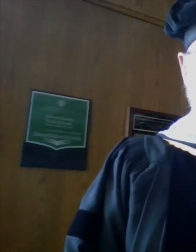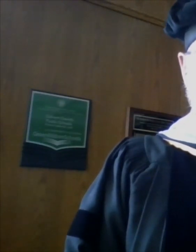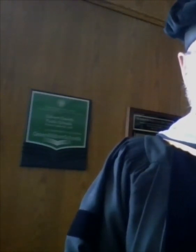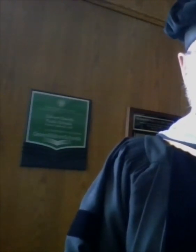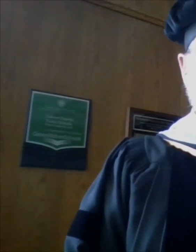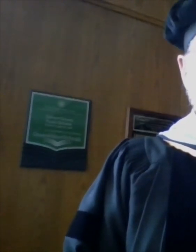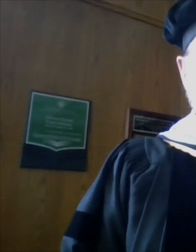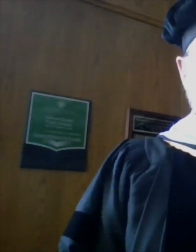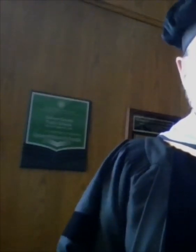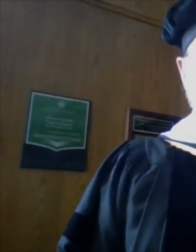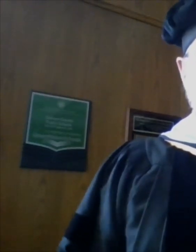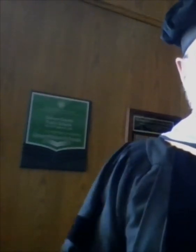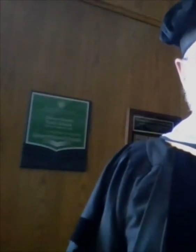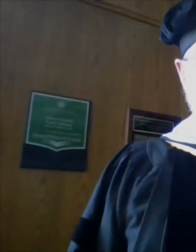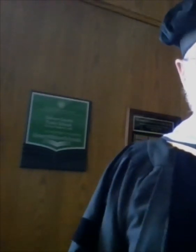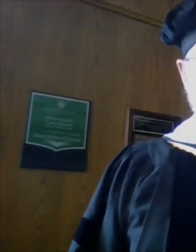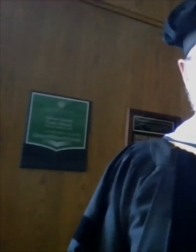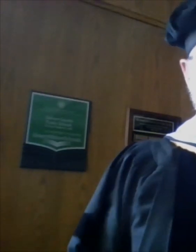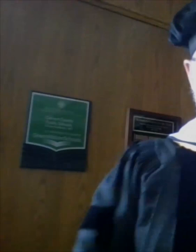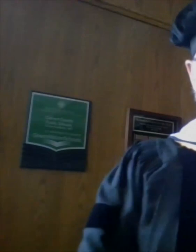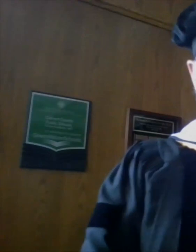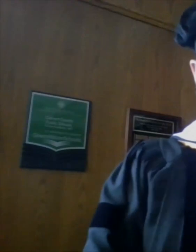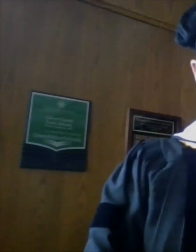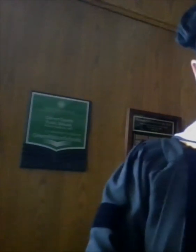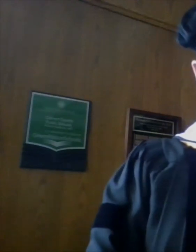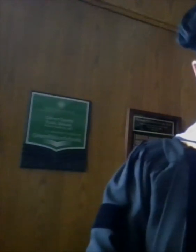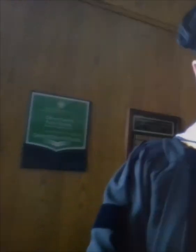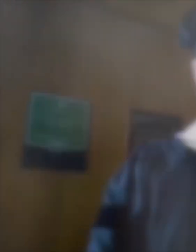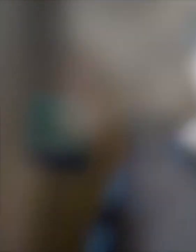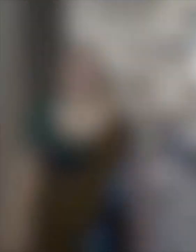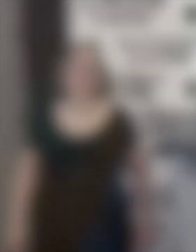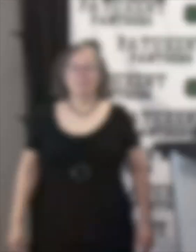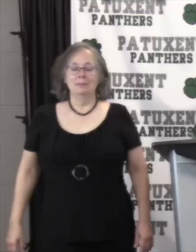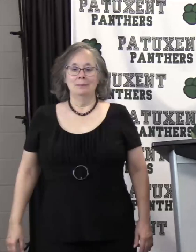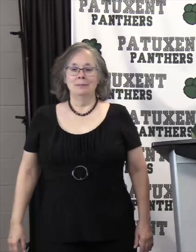unlimited. Congratulations, class of 2020.